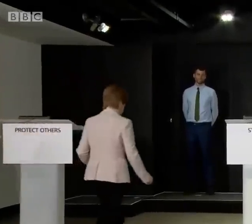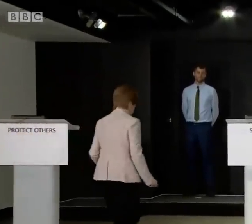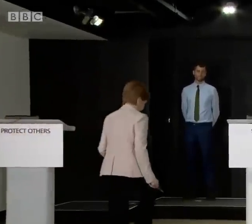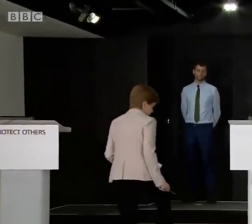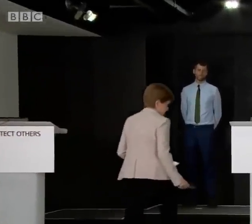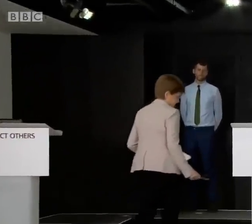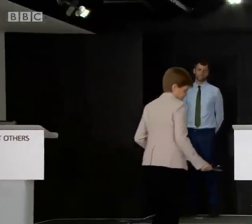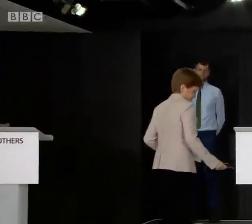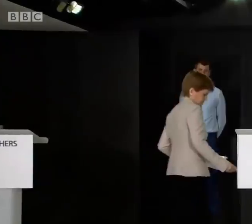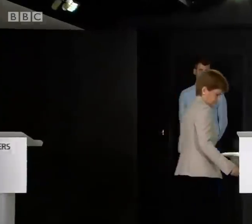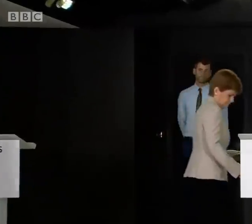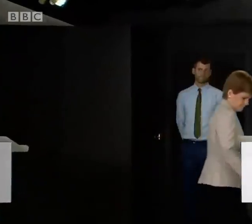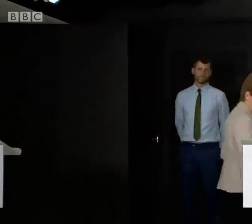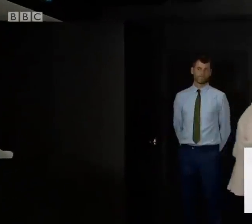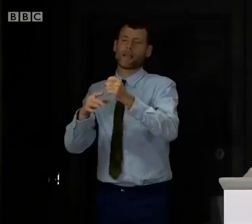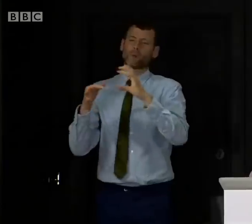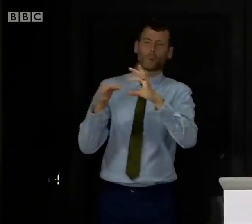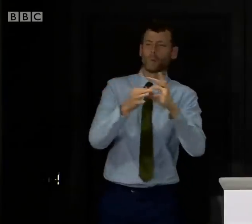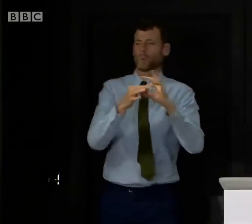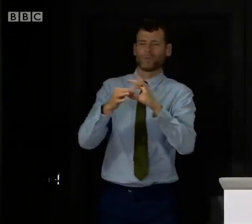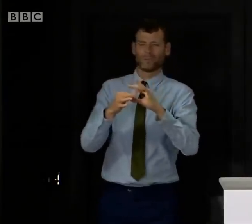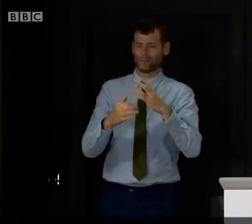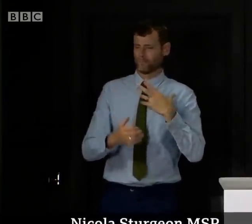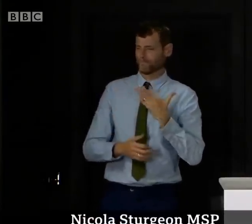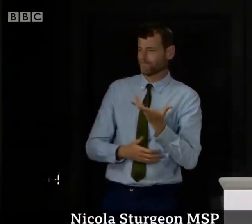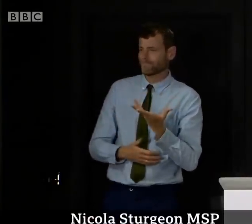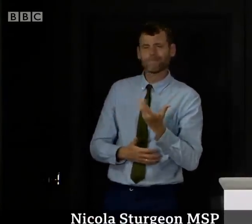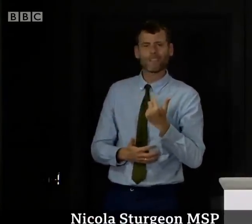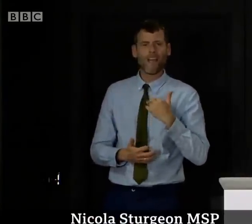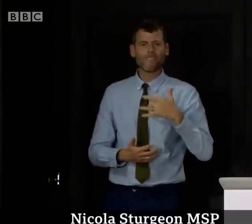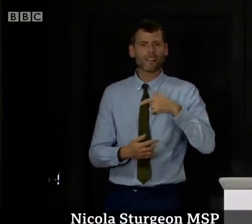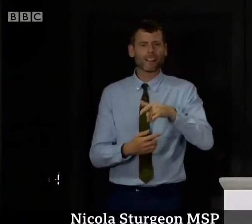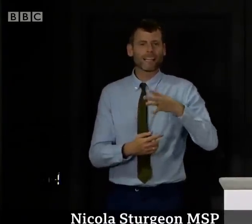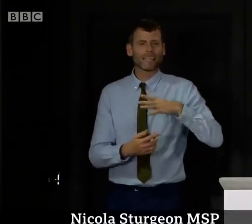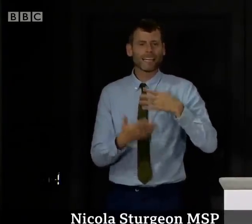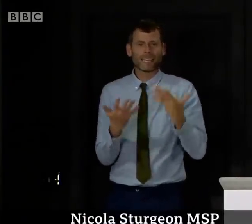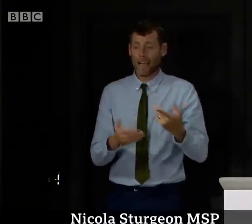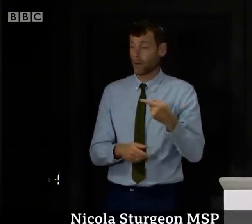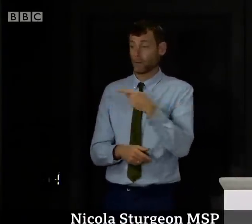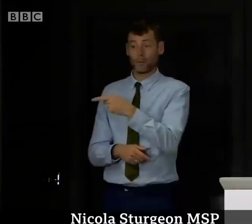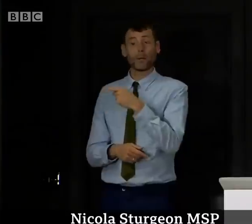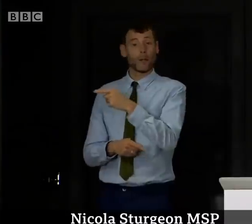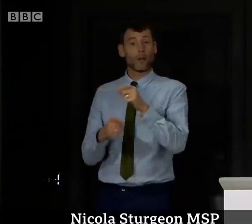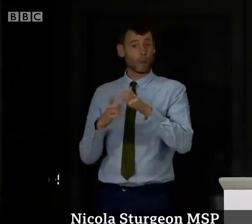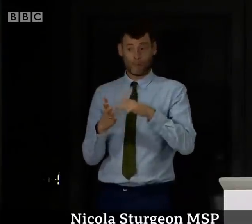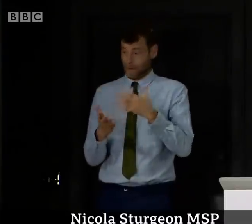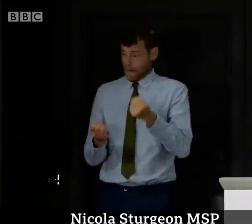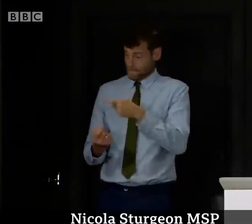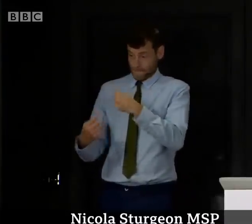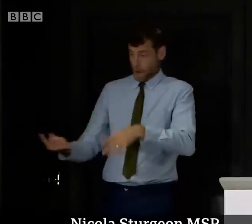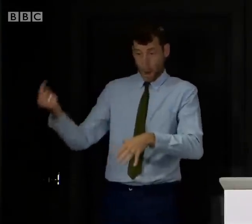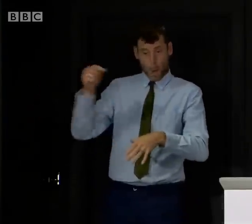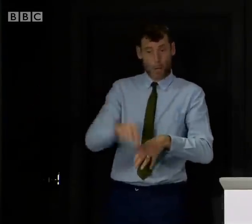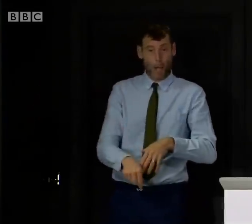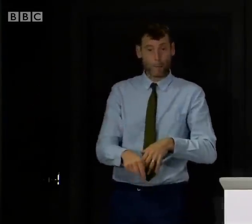Sturgeon accused the Prime Minister of crowing. Boris Johnson has every right to be on a campaign visit to Scotland today in his shoes. It's not how I